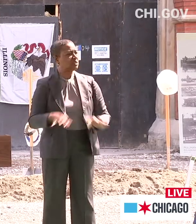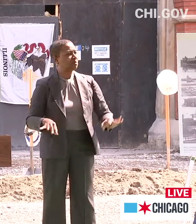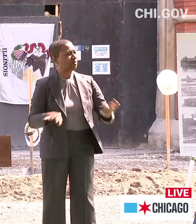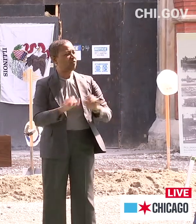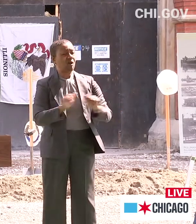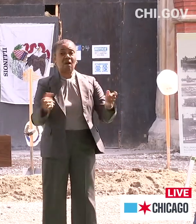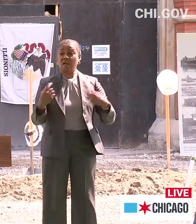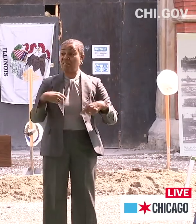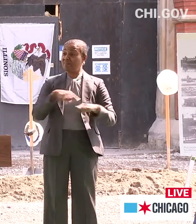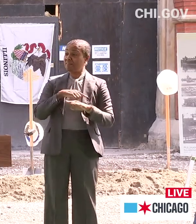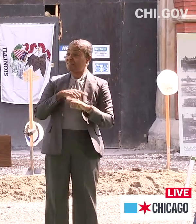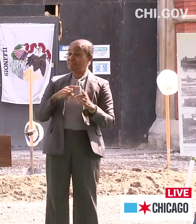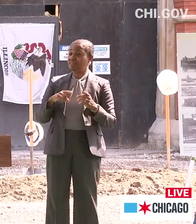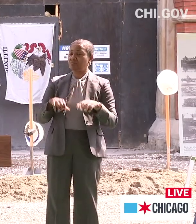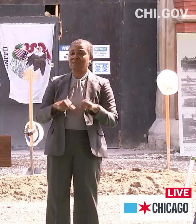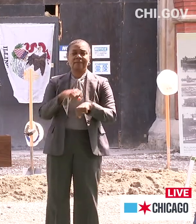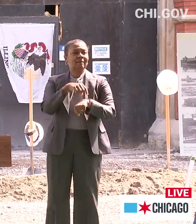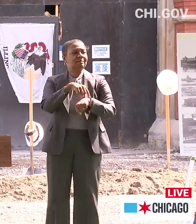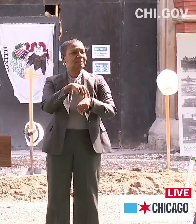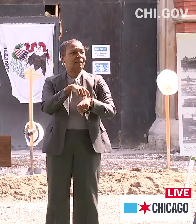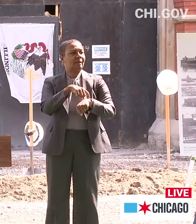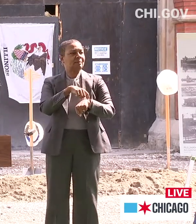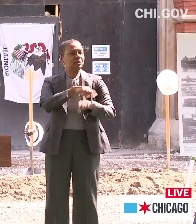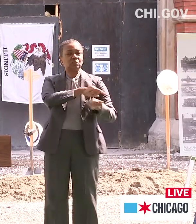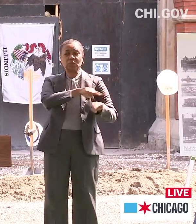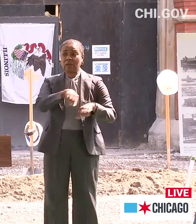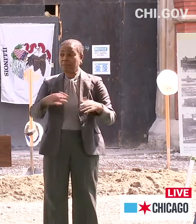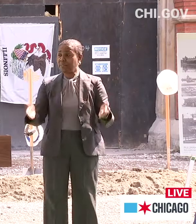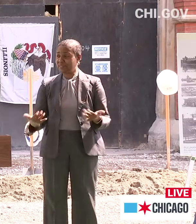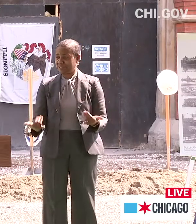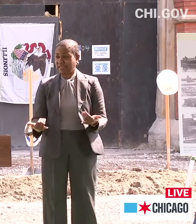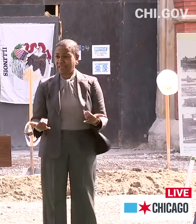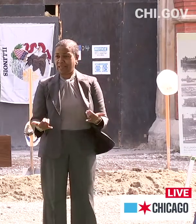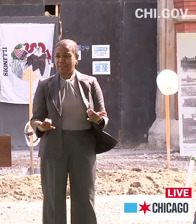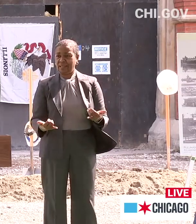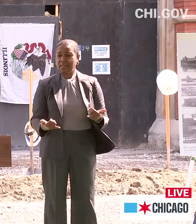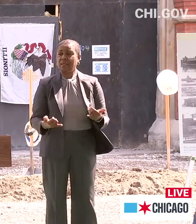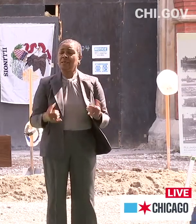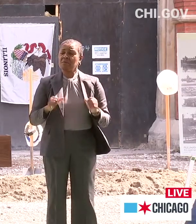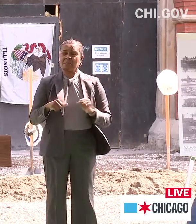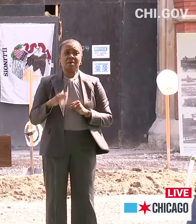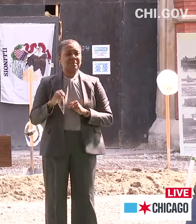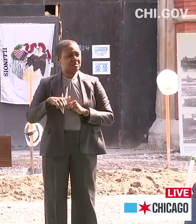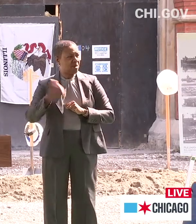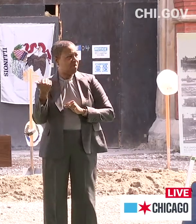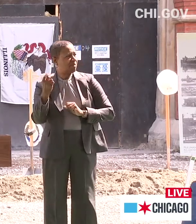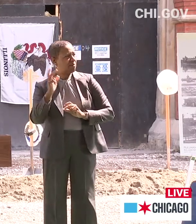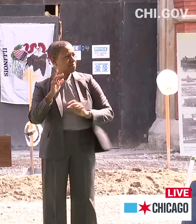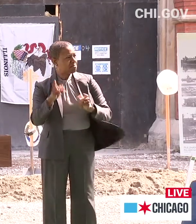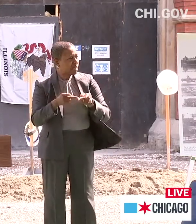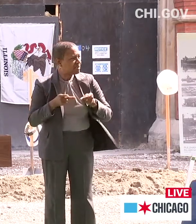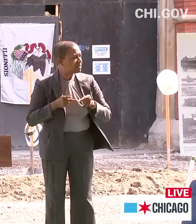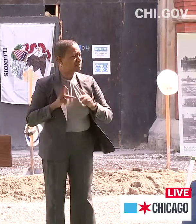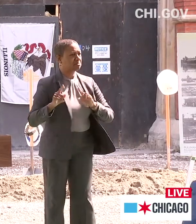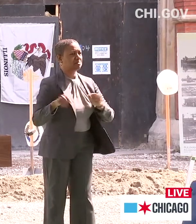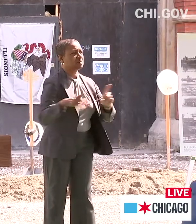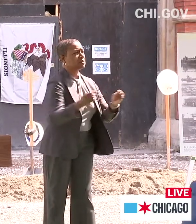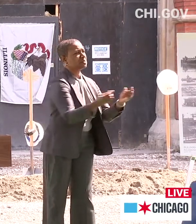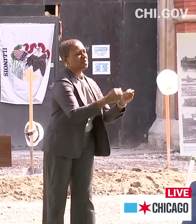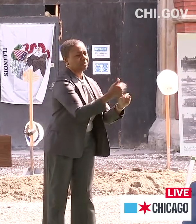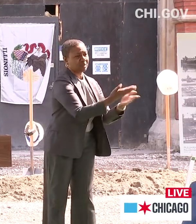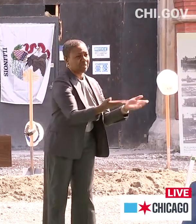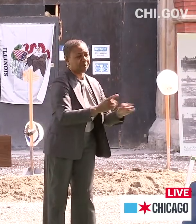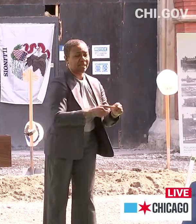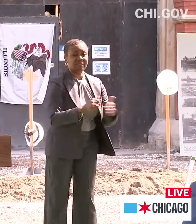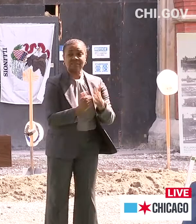all of us to take the time out to be here today. There are a lot of other places that many of us could have been, but we made this